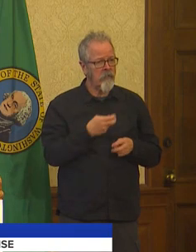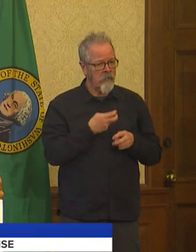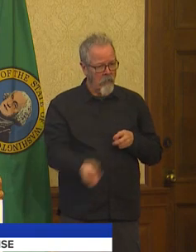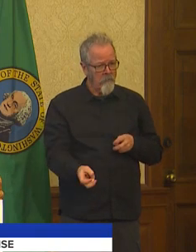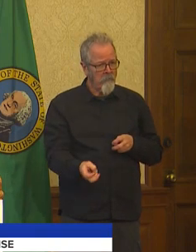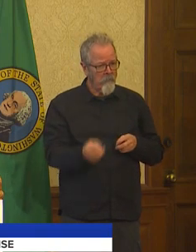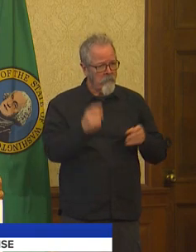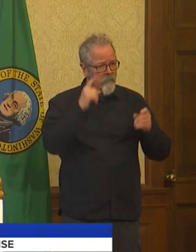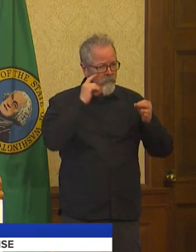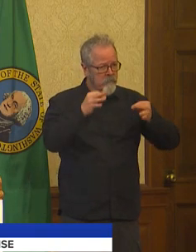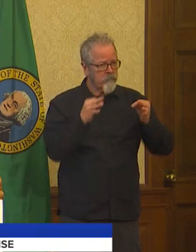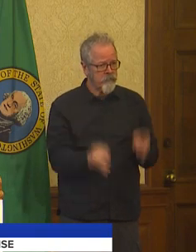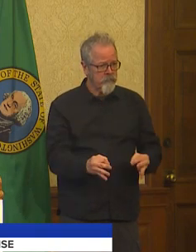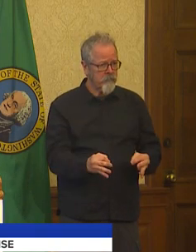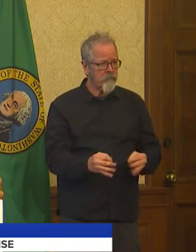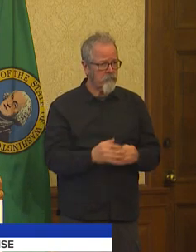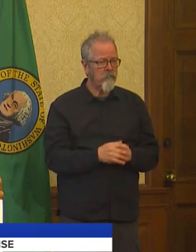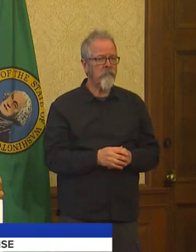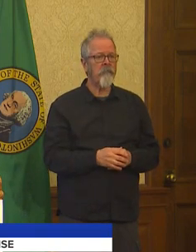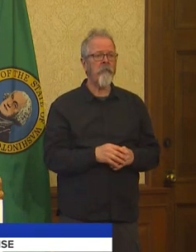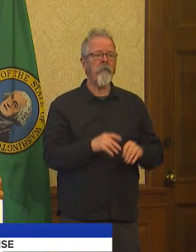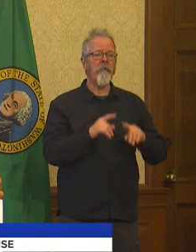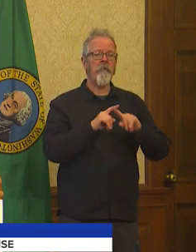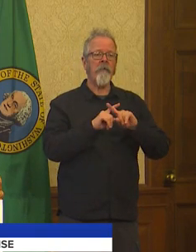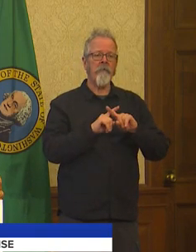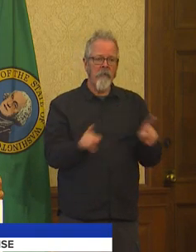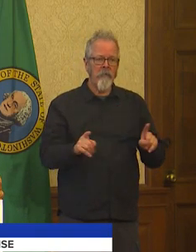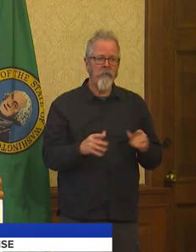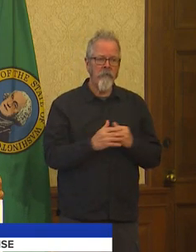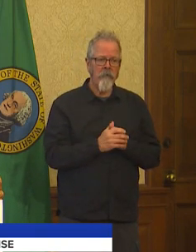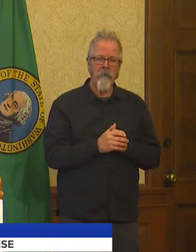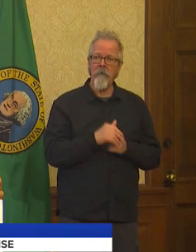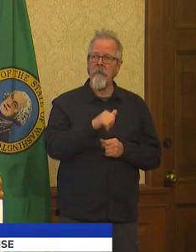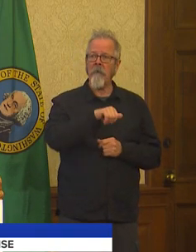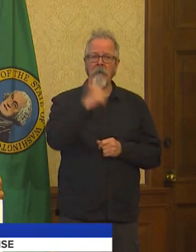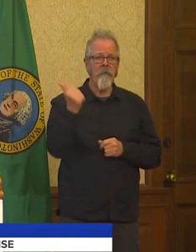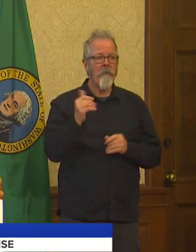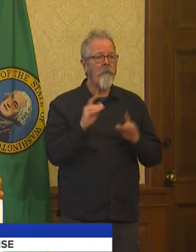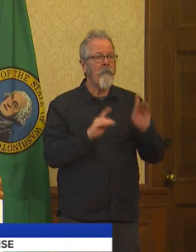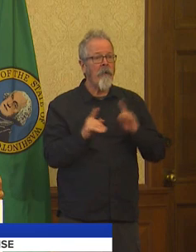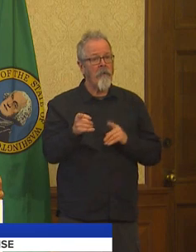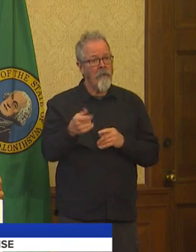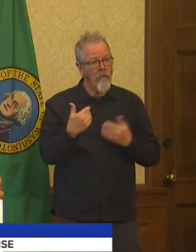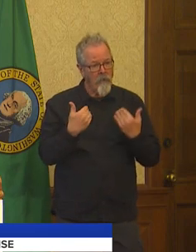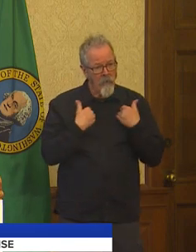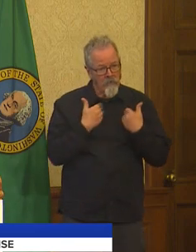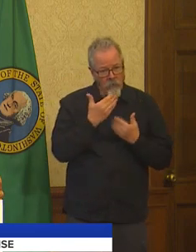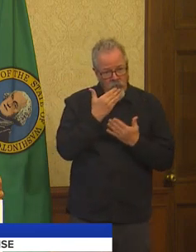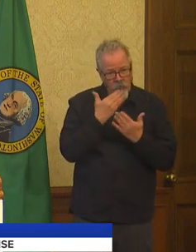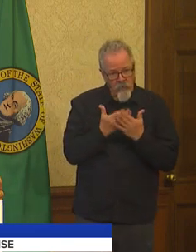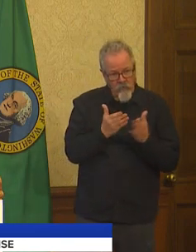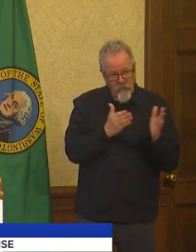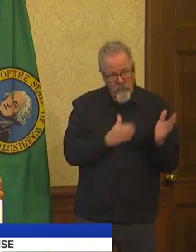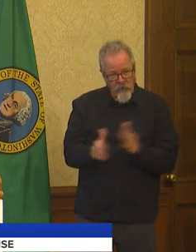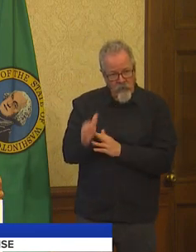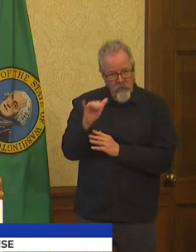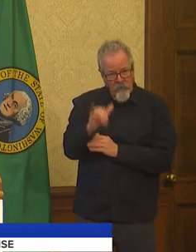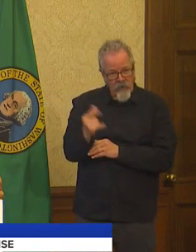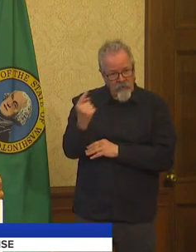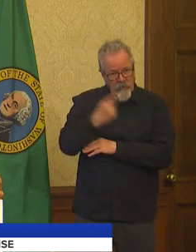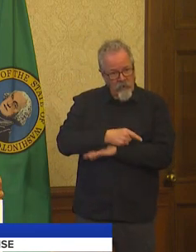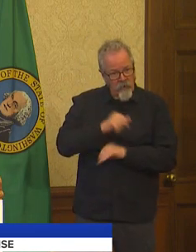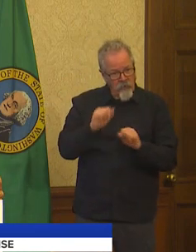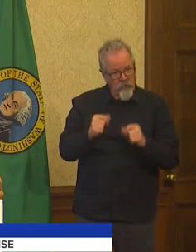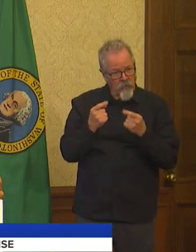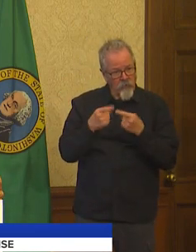heard. They just kind of carp on our plans. We're making data-driven decisions. I'm glad we're doing it.